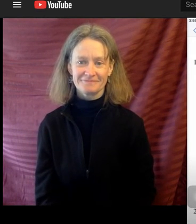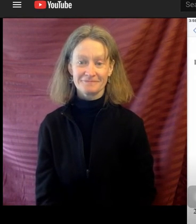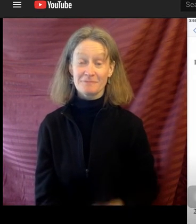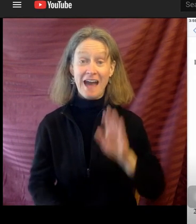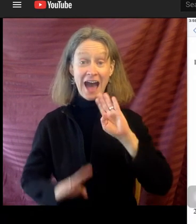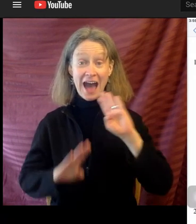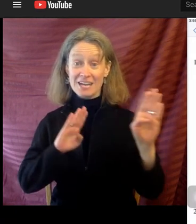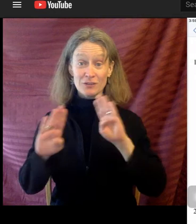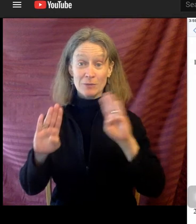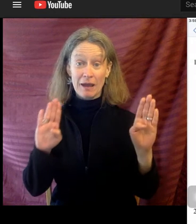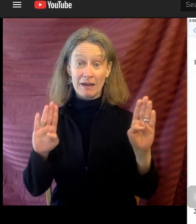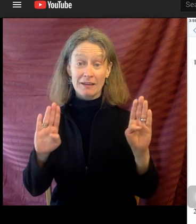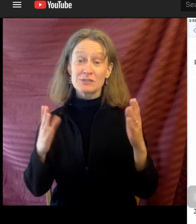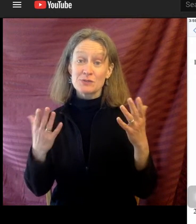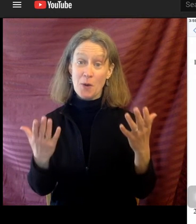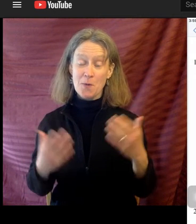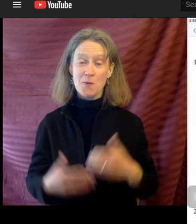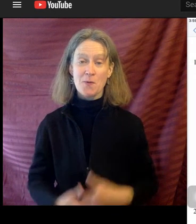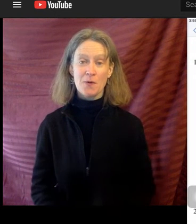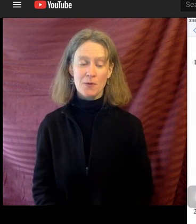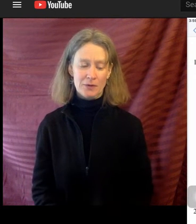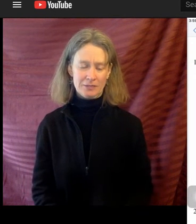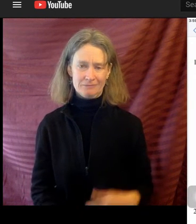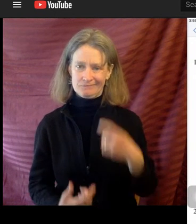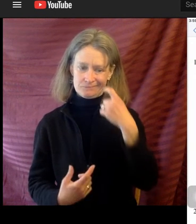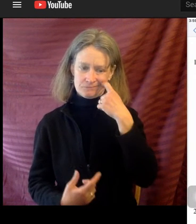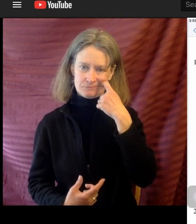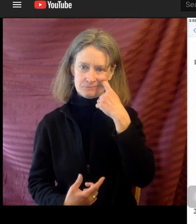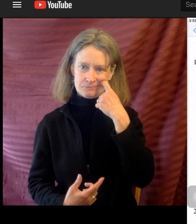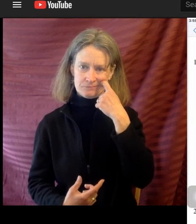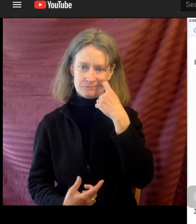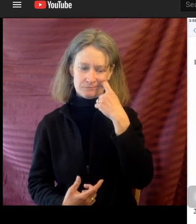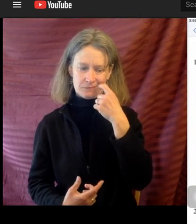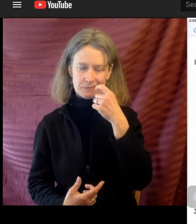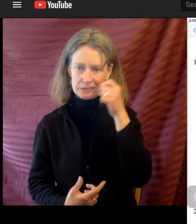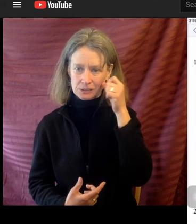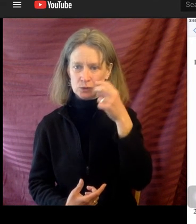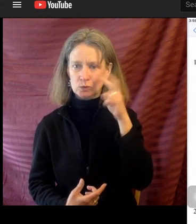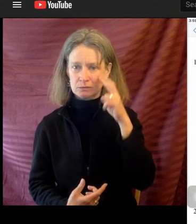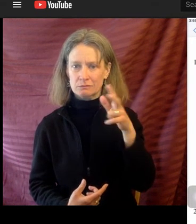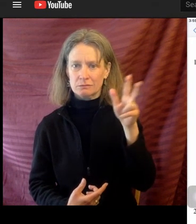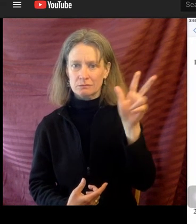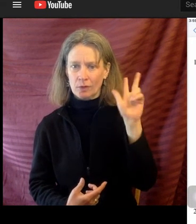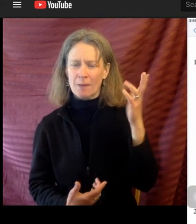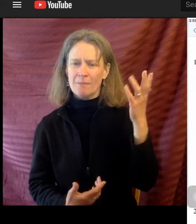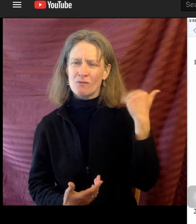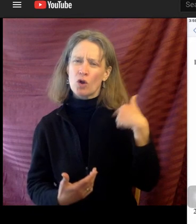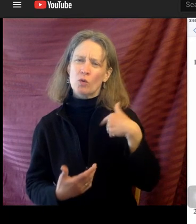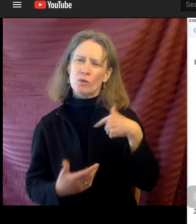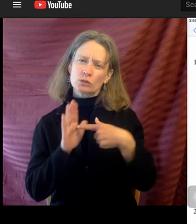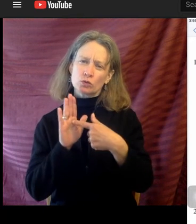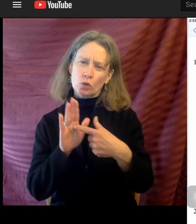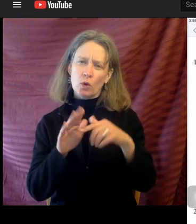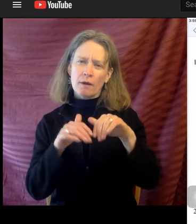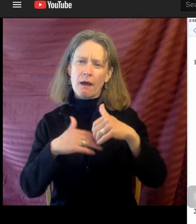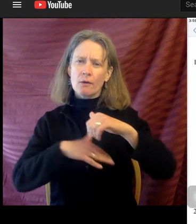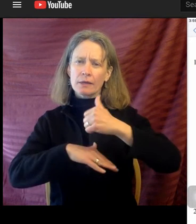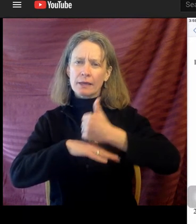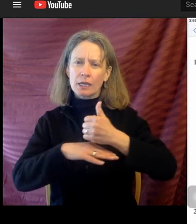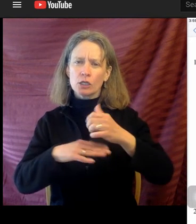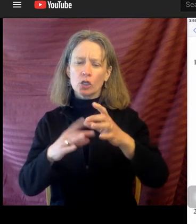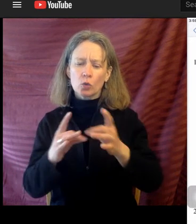Hi everybody. So the past few days have been showing you how to get your equation from